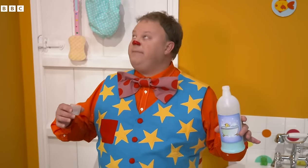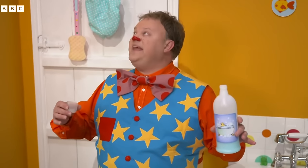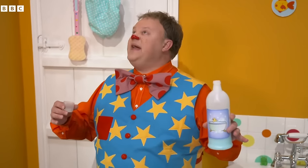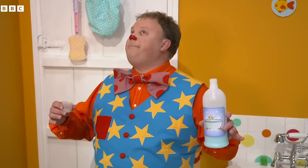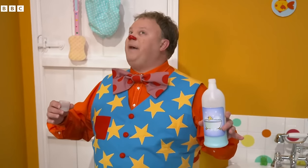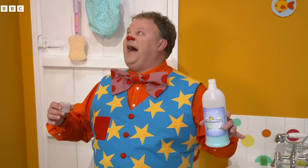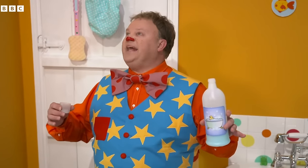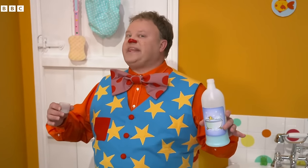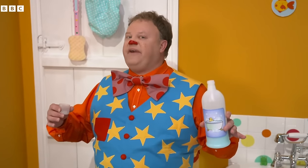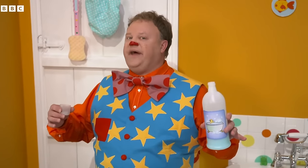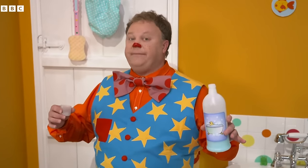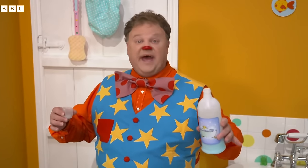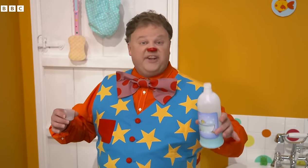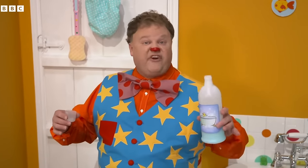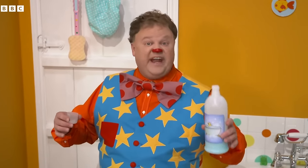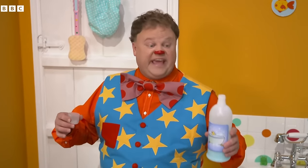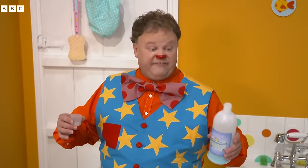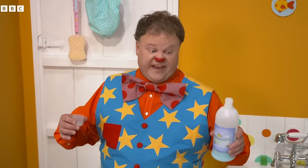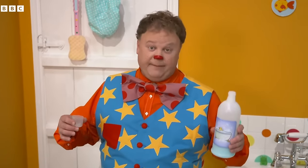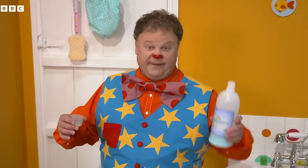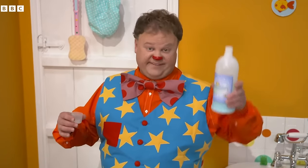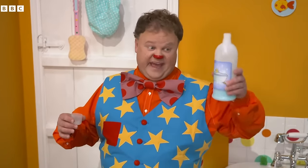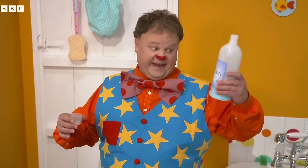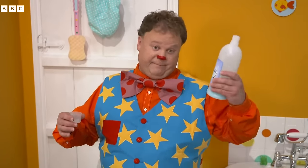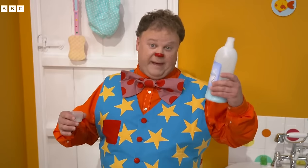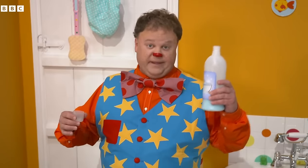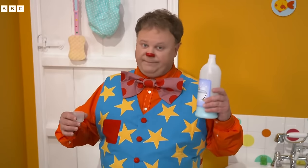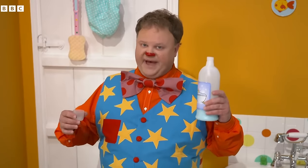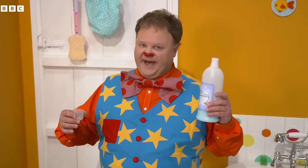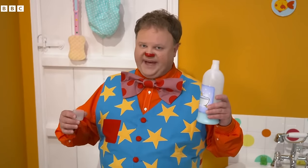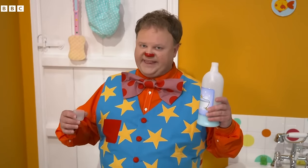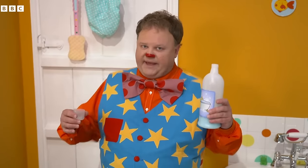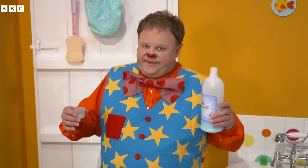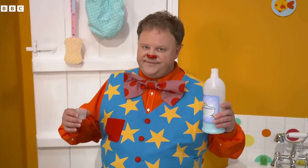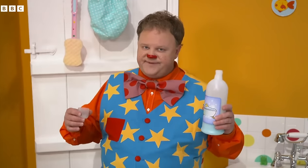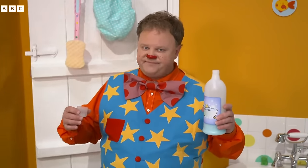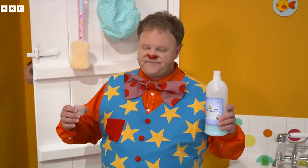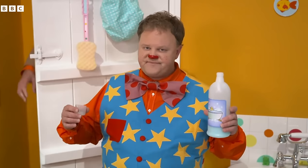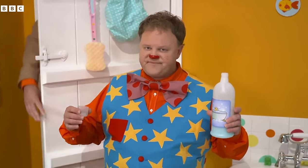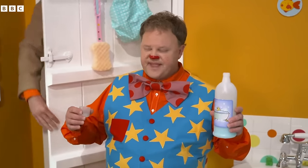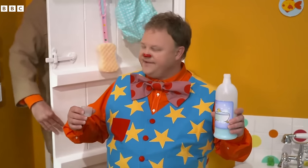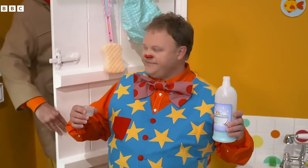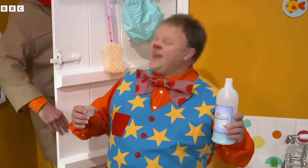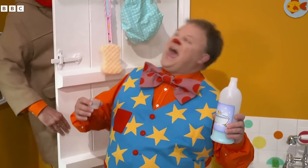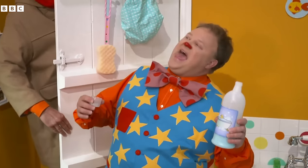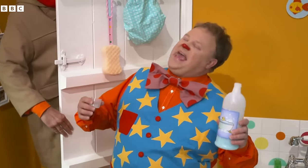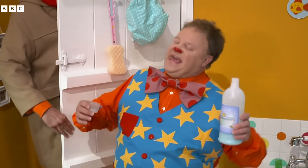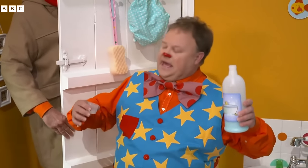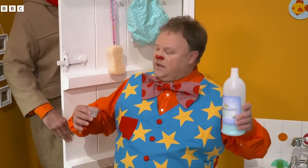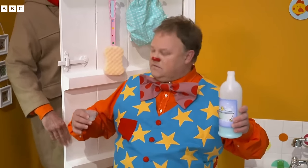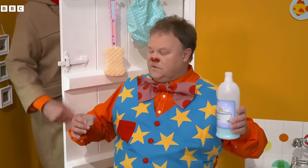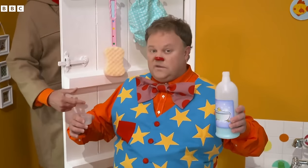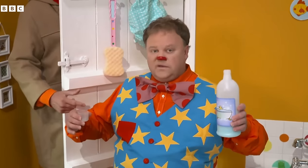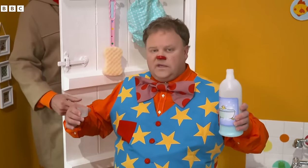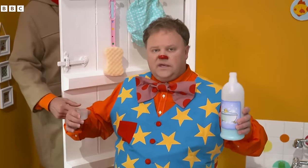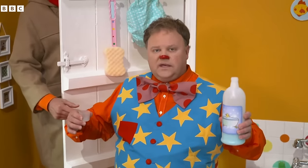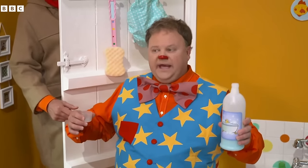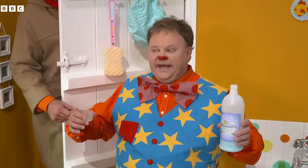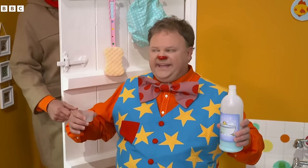in the bathroom, trying to give Tumble Ted a bubble bath. What was that, the boy? Yay! Where are my slippers?